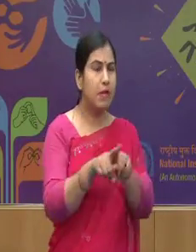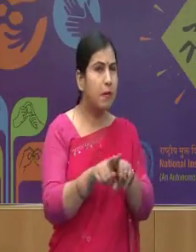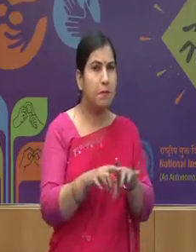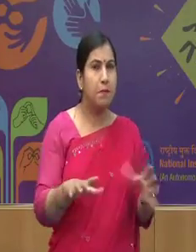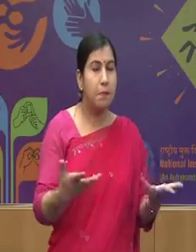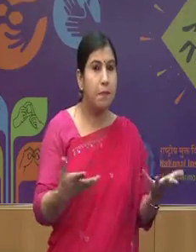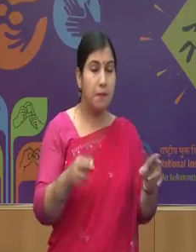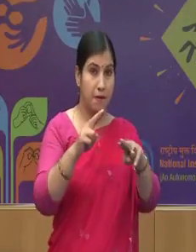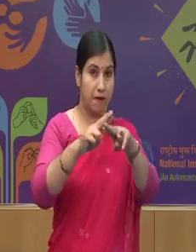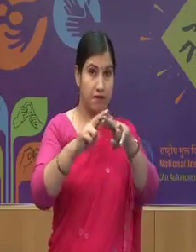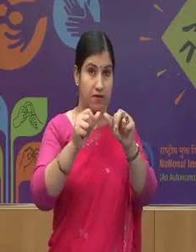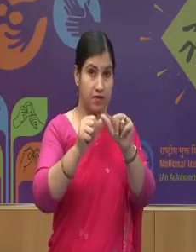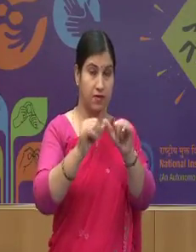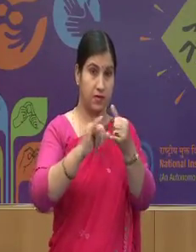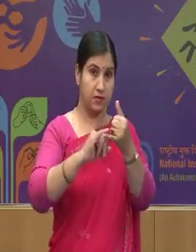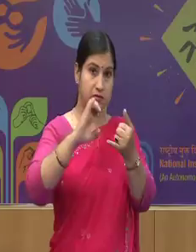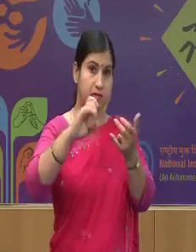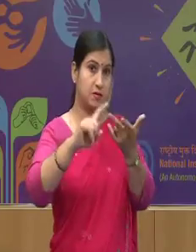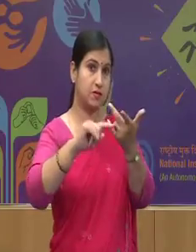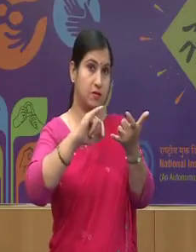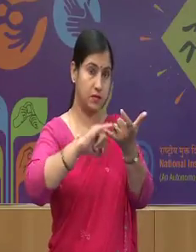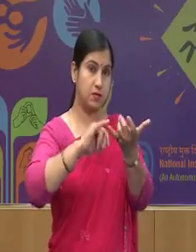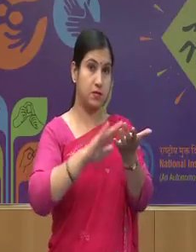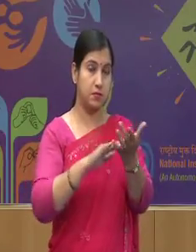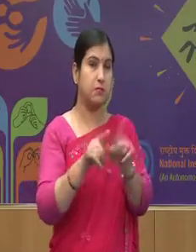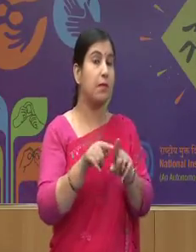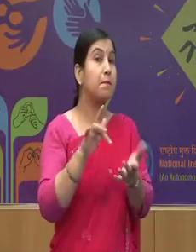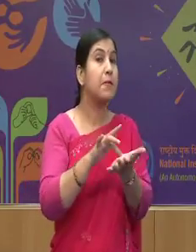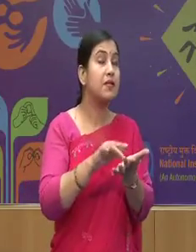Similar like fascism in Italy,